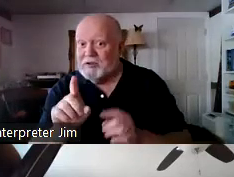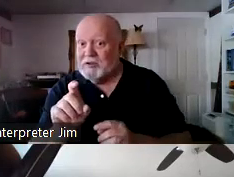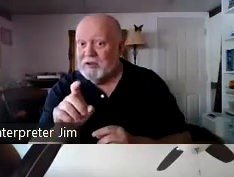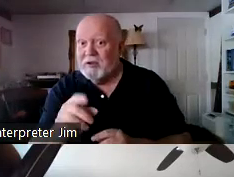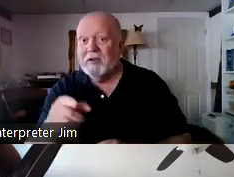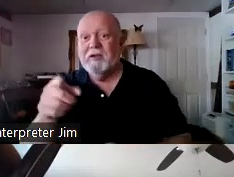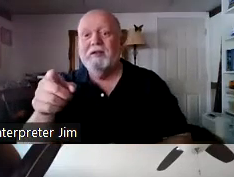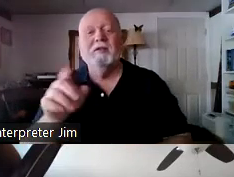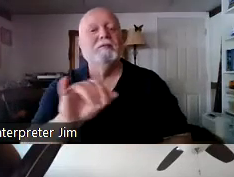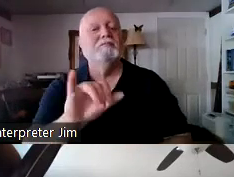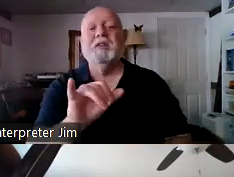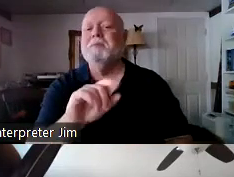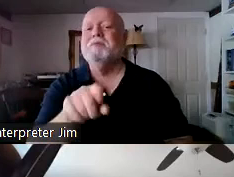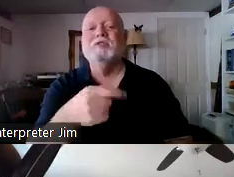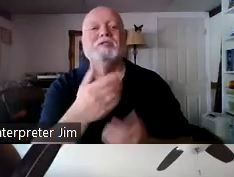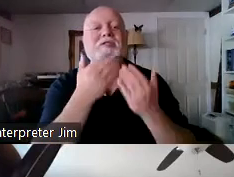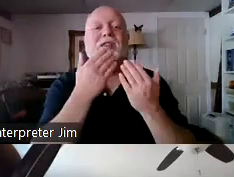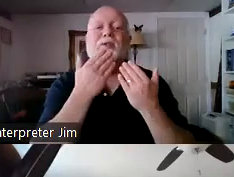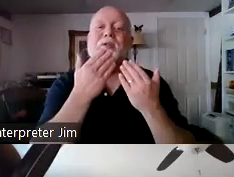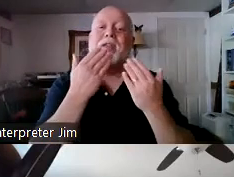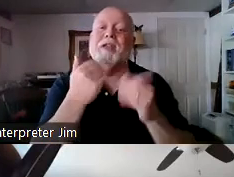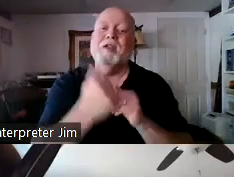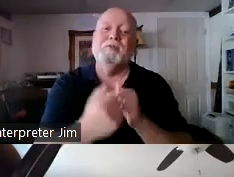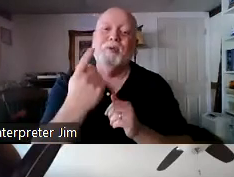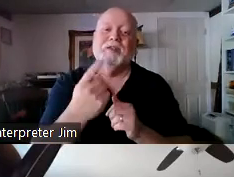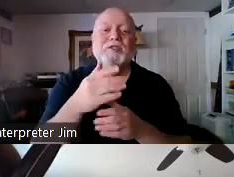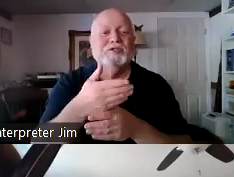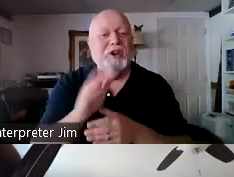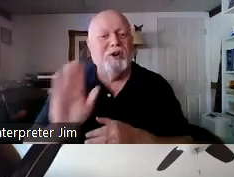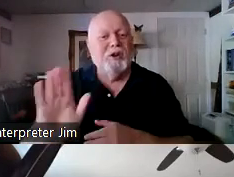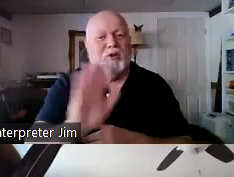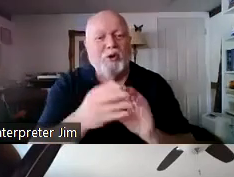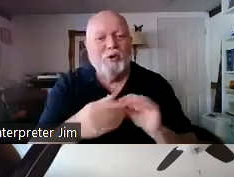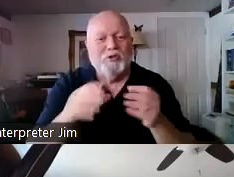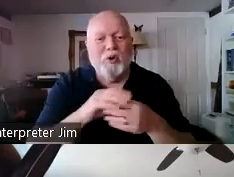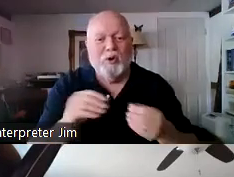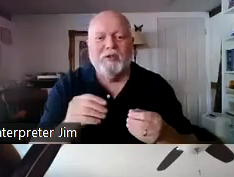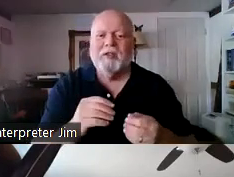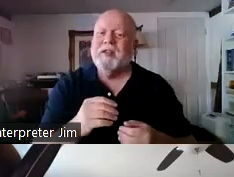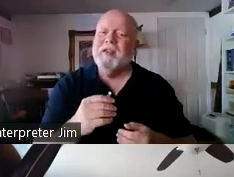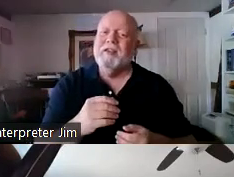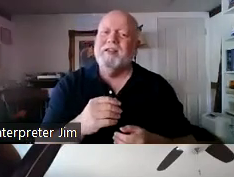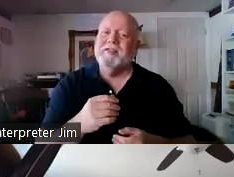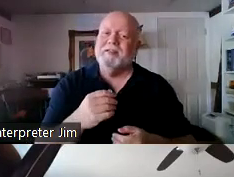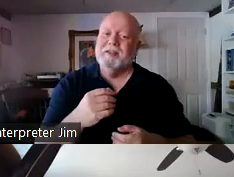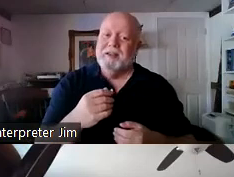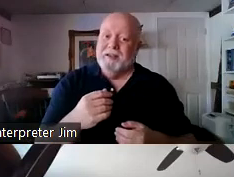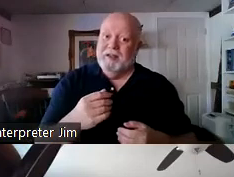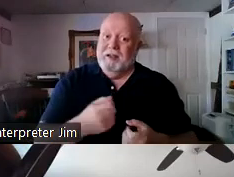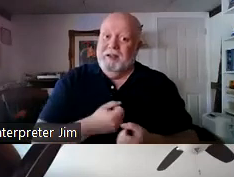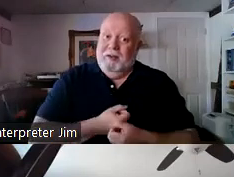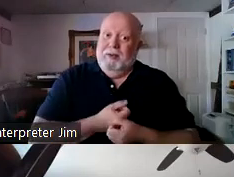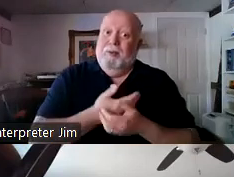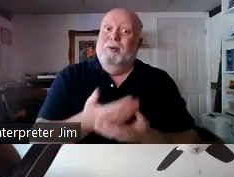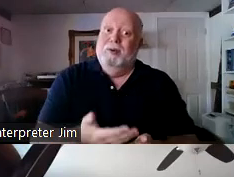Same. Thank you, everybody, for sharing your story. Sharing stories is therapeutic, but sharing stories can be hard. So I thank